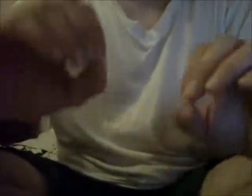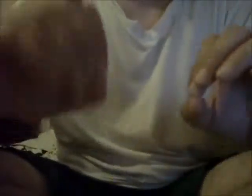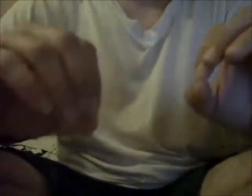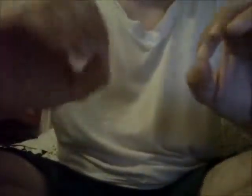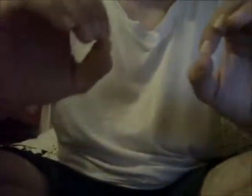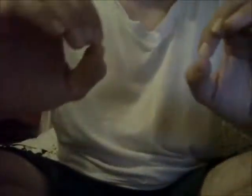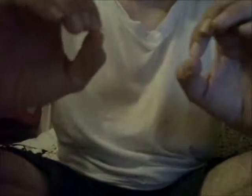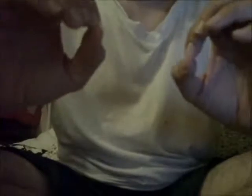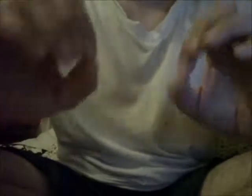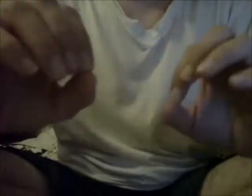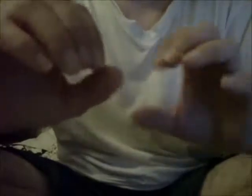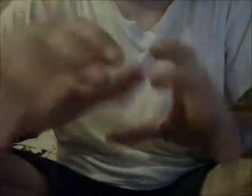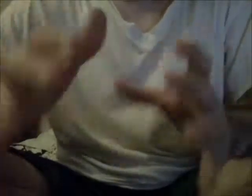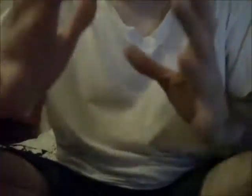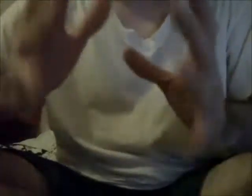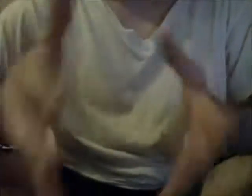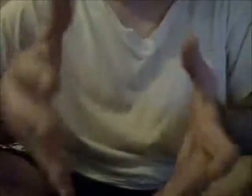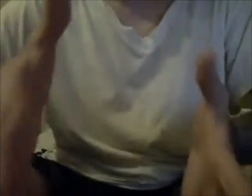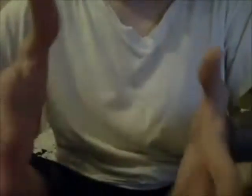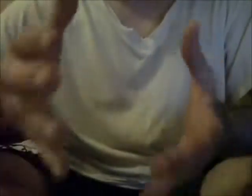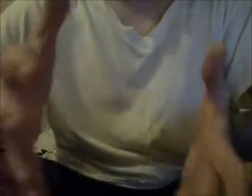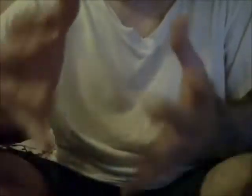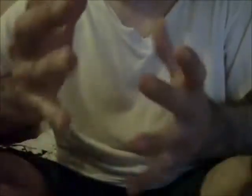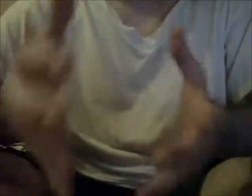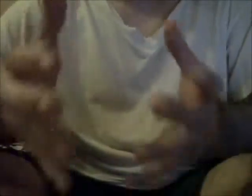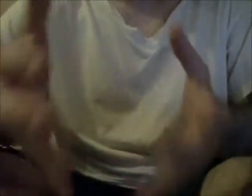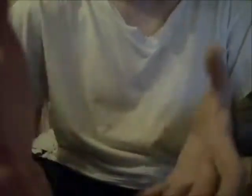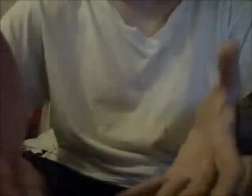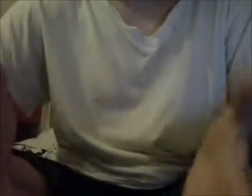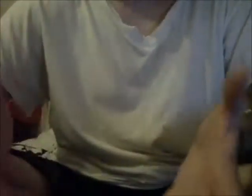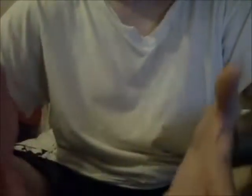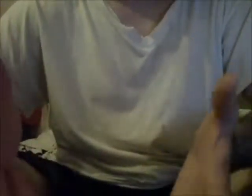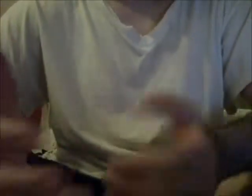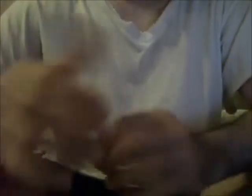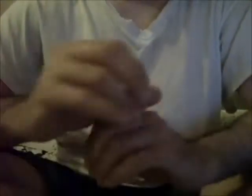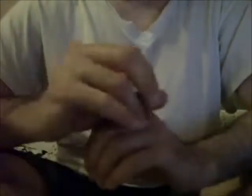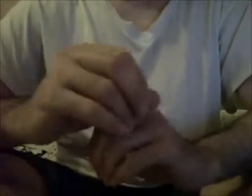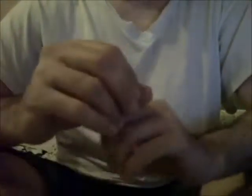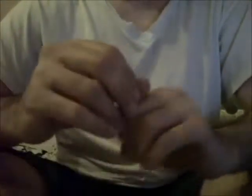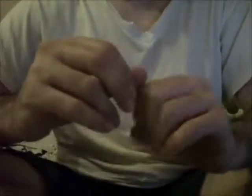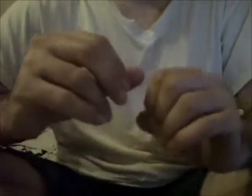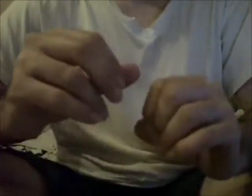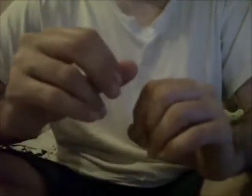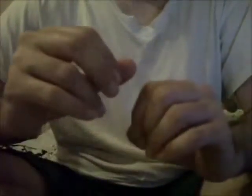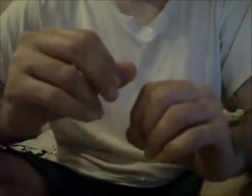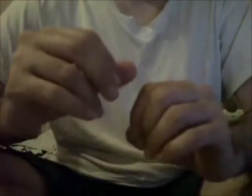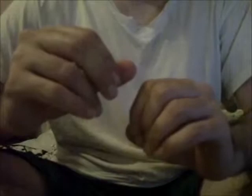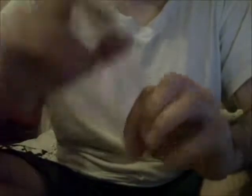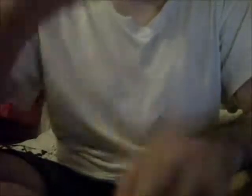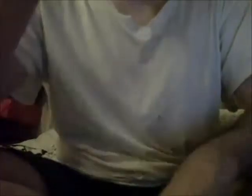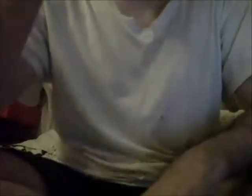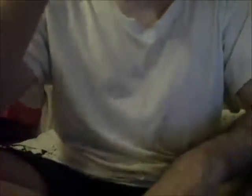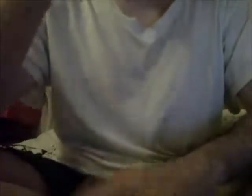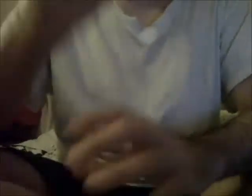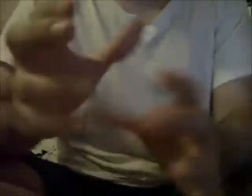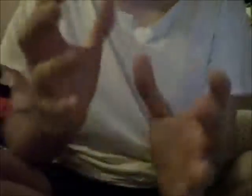on a spiritual journey, but I will explain that more in a different video. However, I am sick